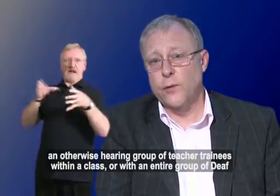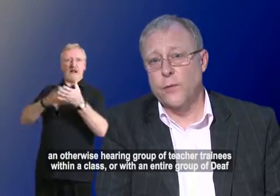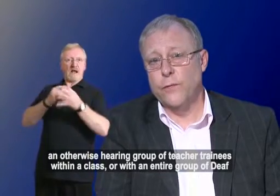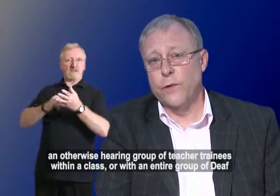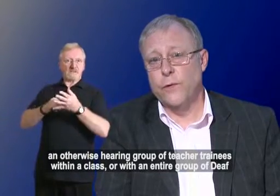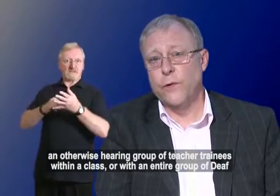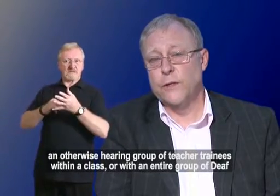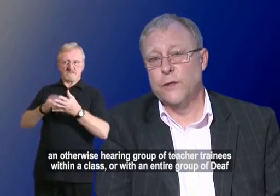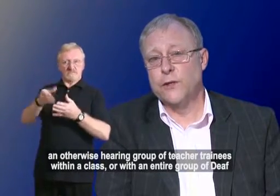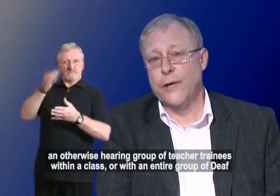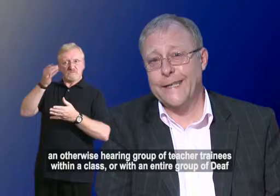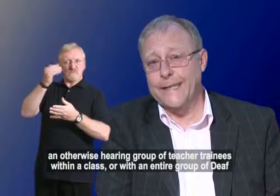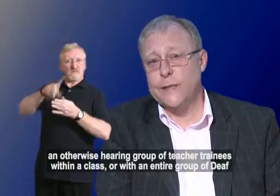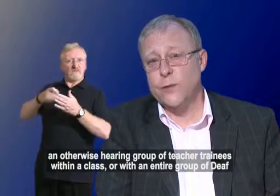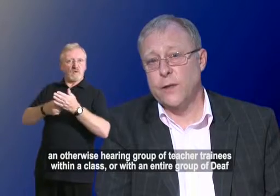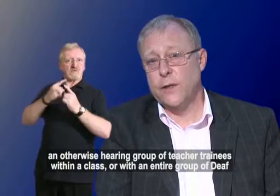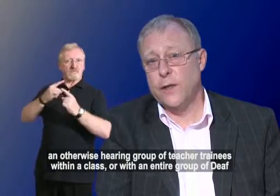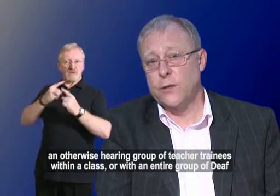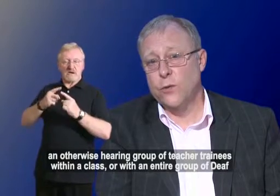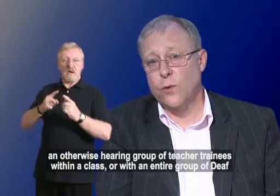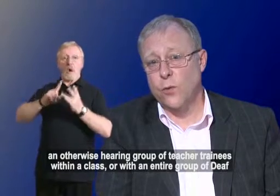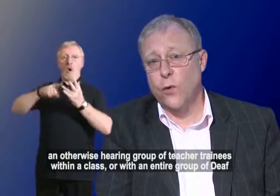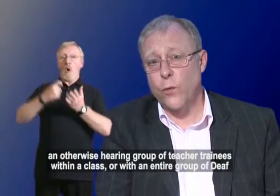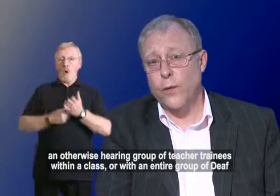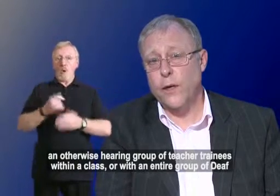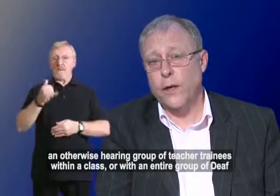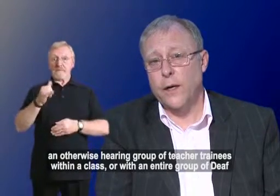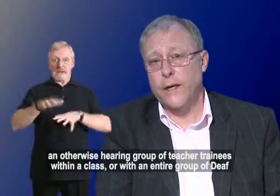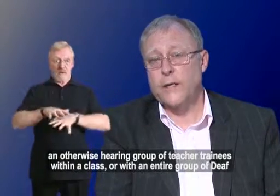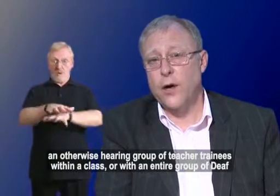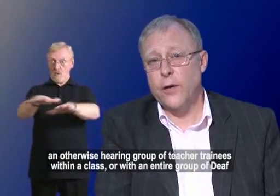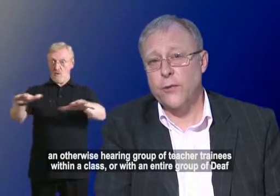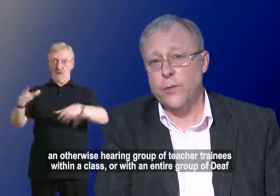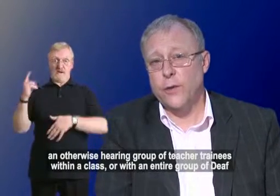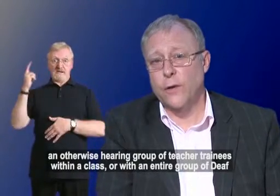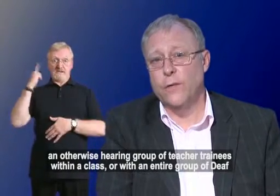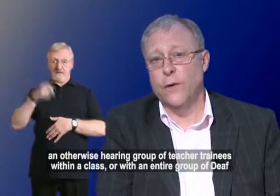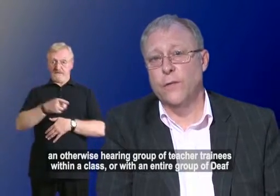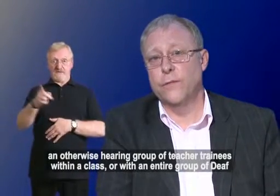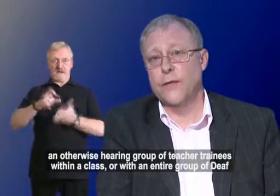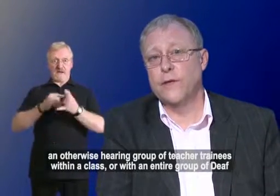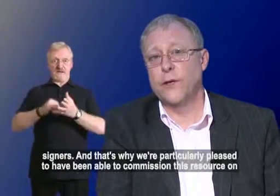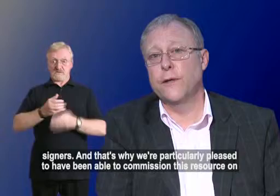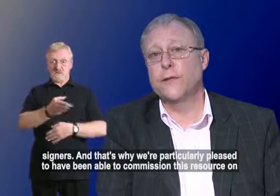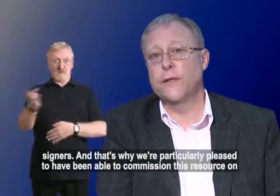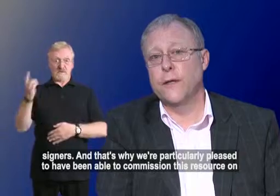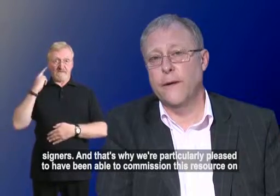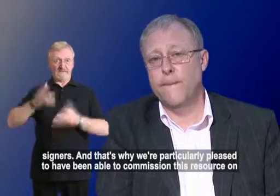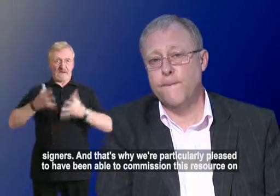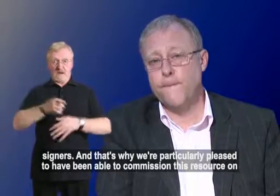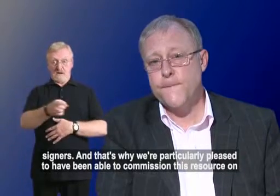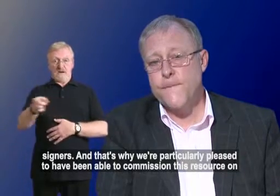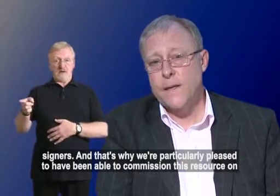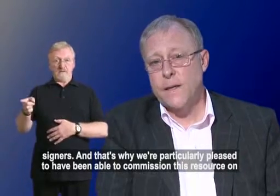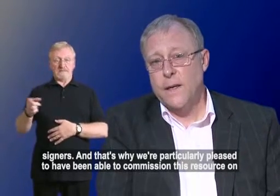hearing group of teacher trainees within a class, or with an entire group of deaf signers.